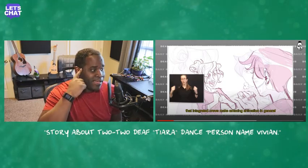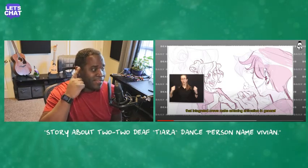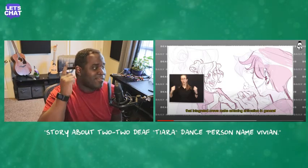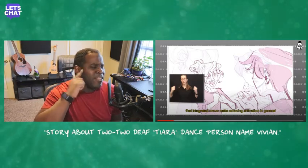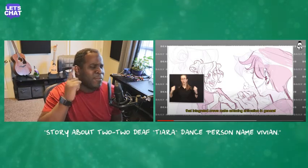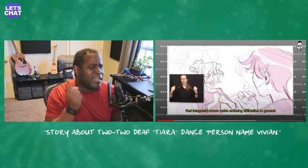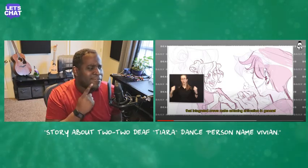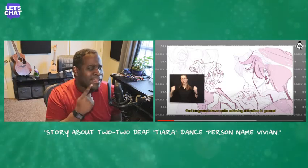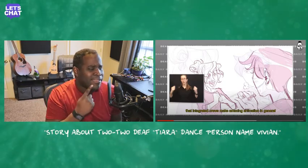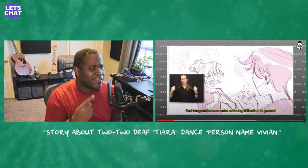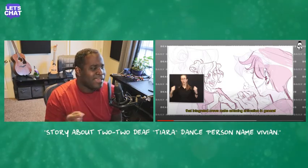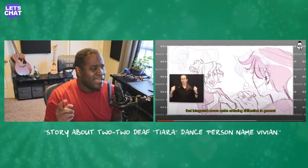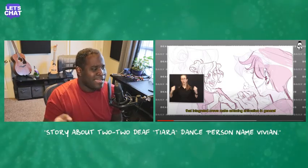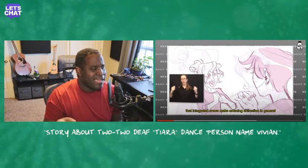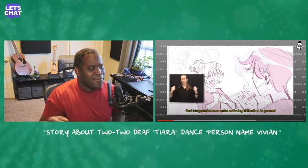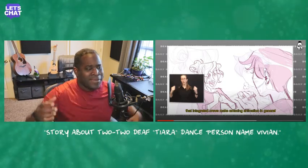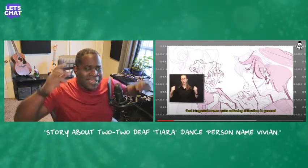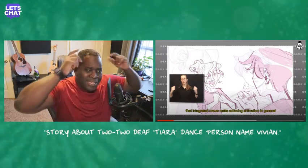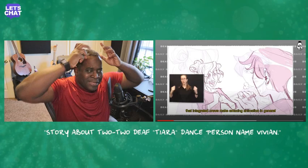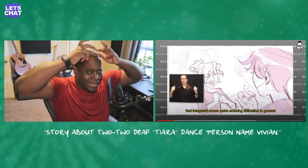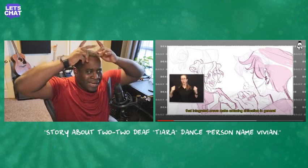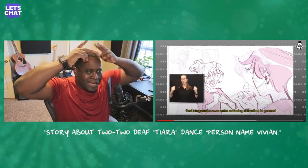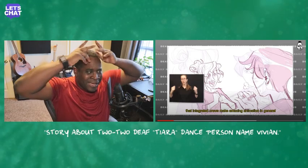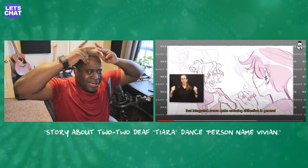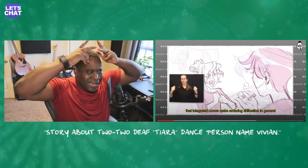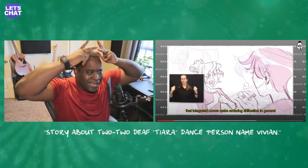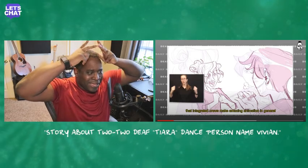does deaf like this, I do my deaf like this, deaf